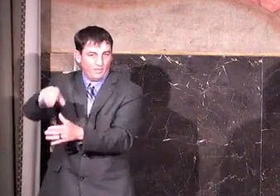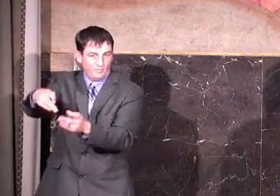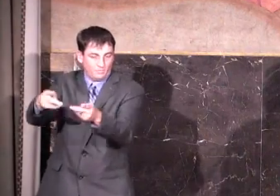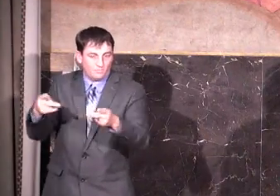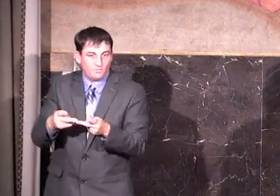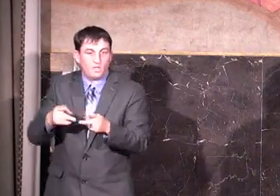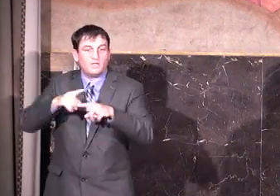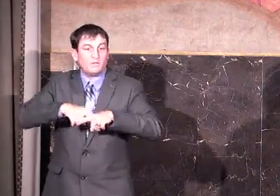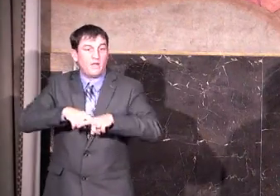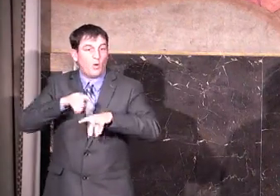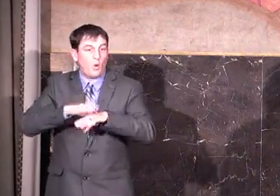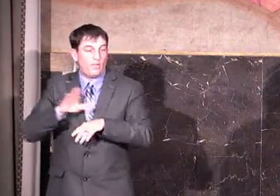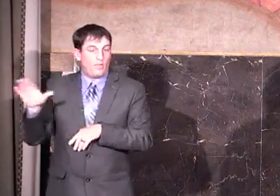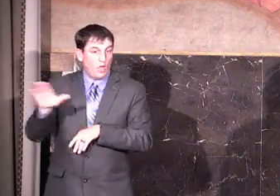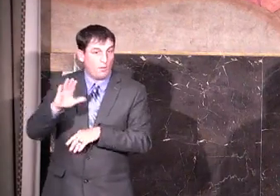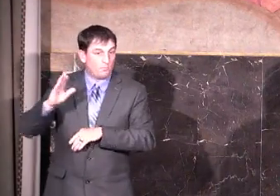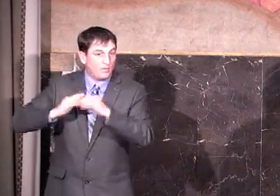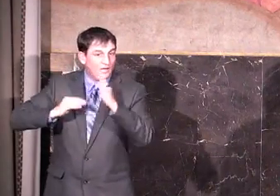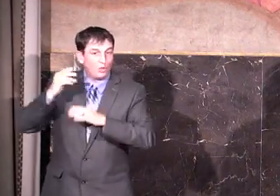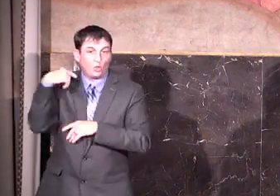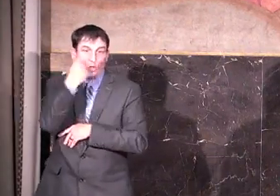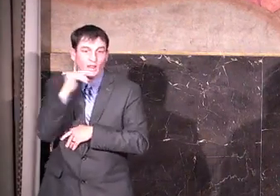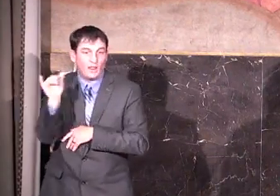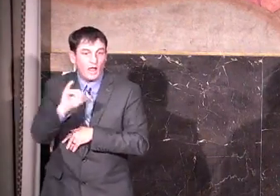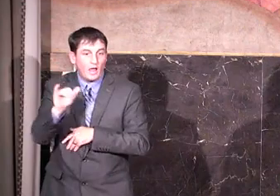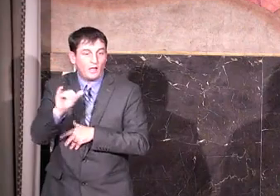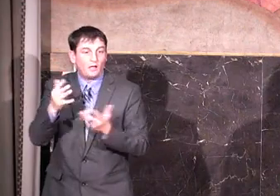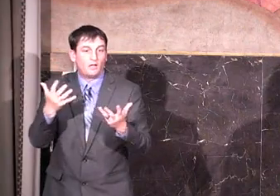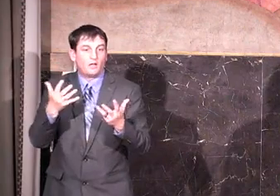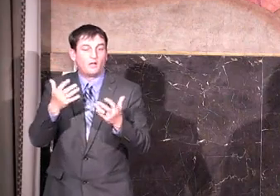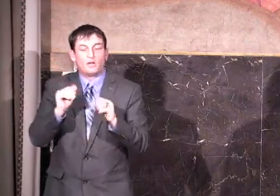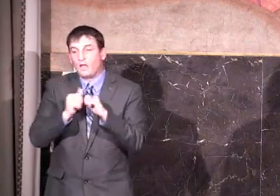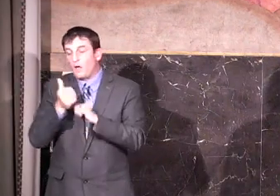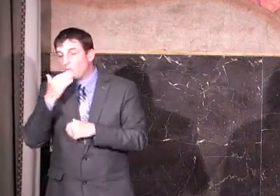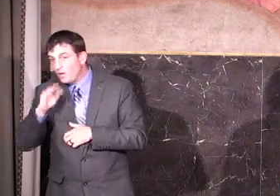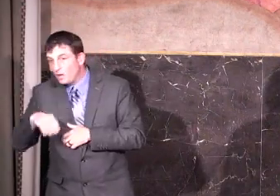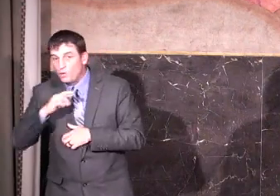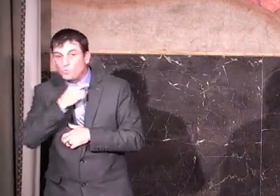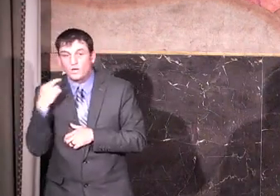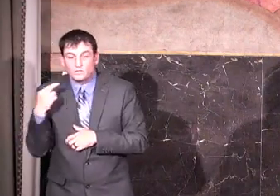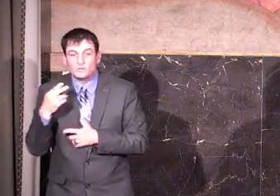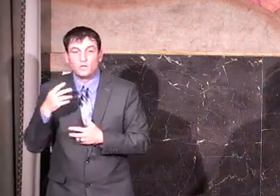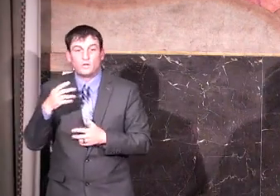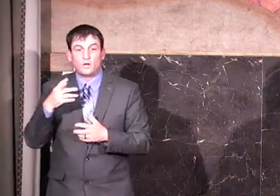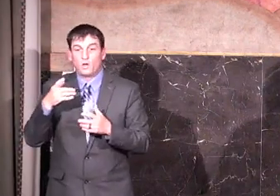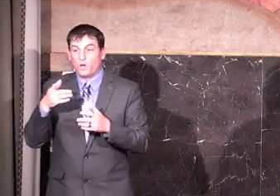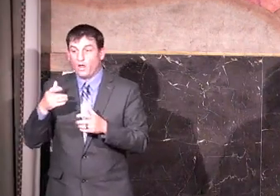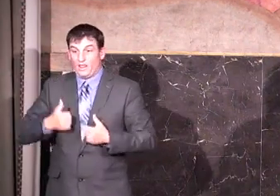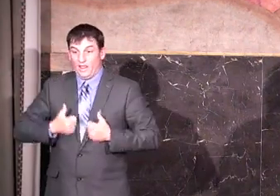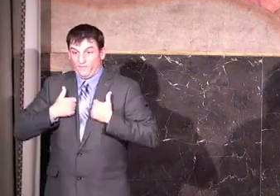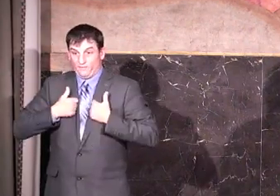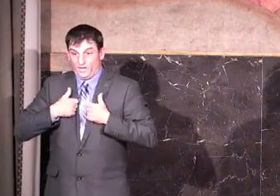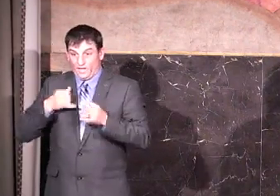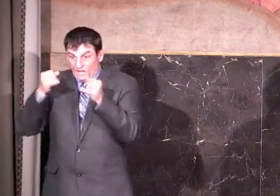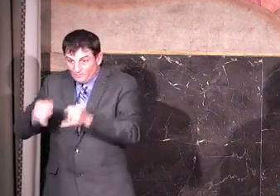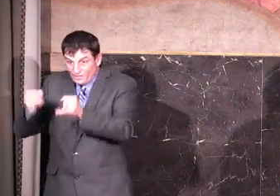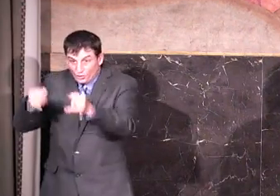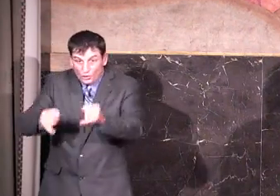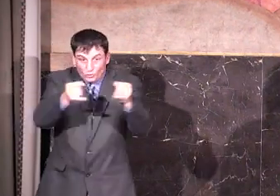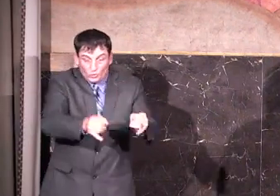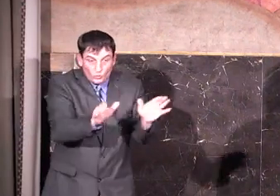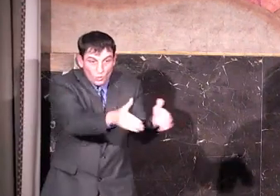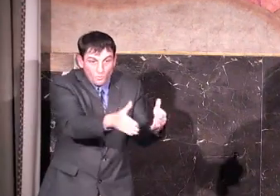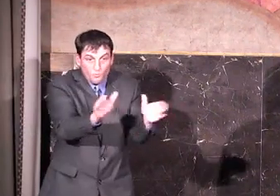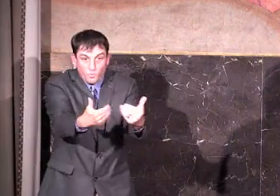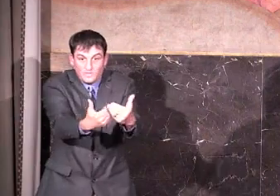the layout of the buildings and a risk assessment of, individuals living in individual rooms versus where we see more